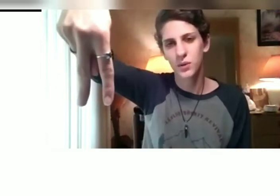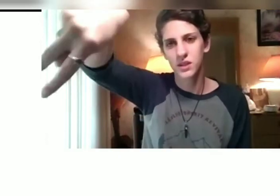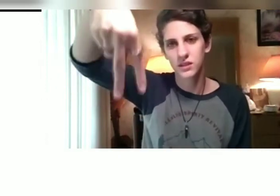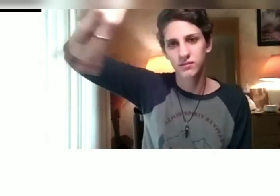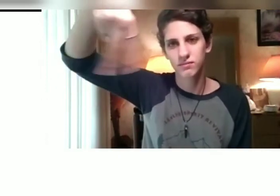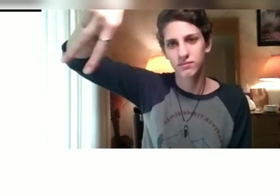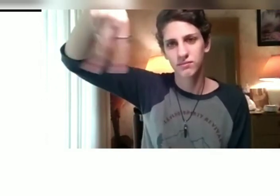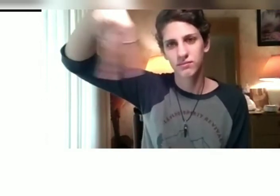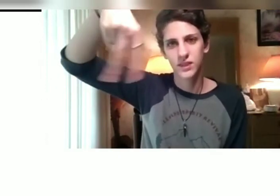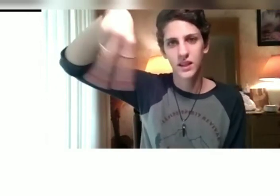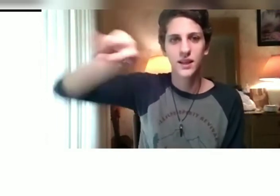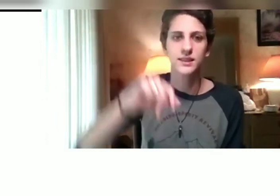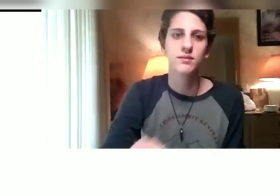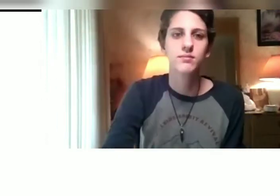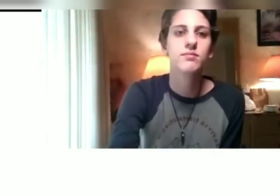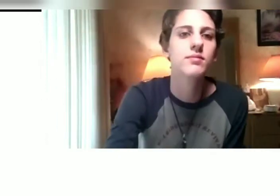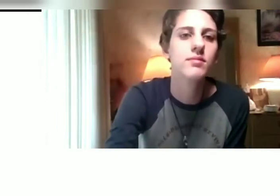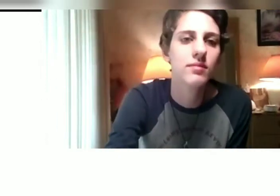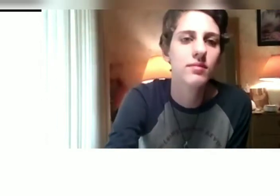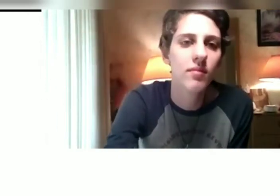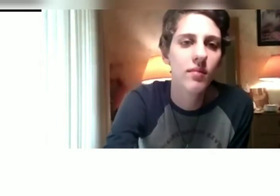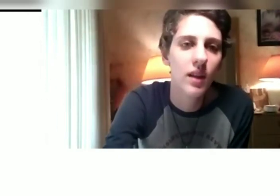little person. They're dancing.